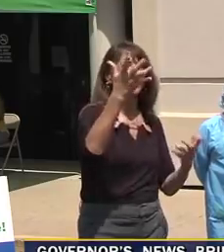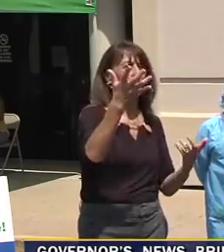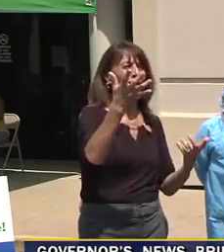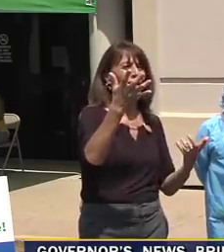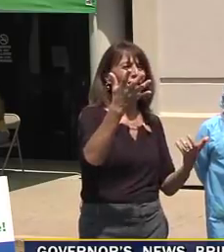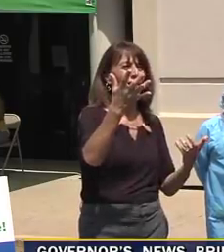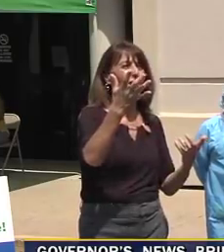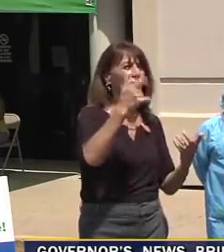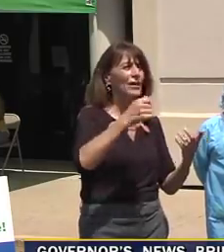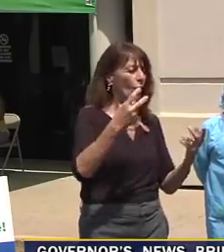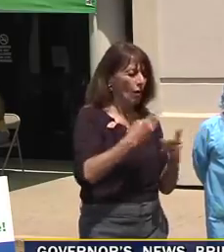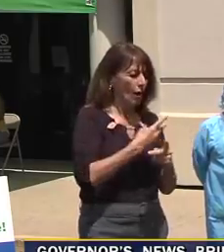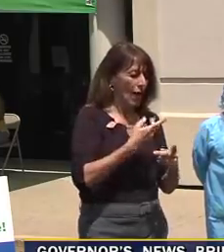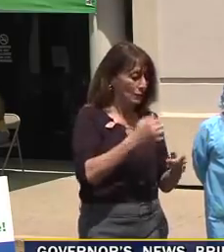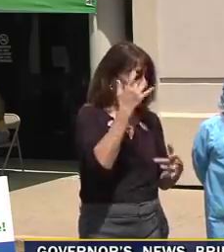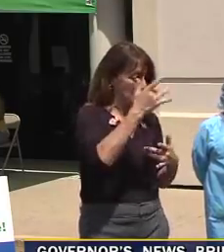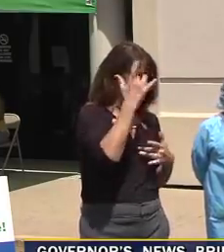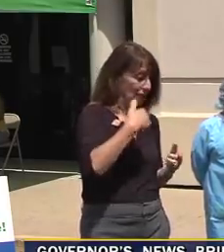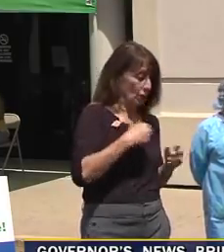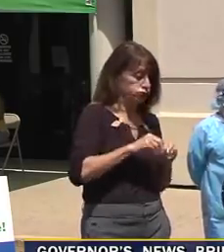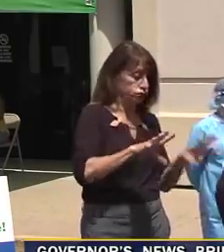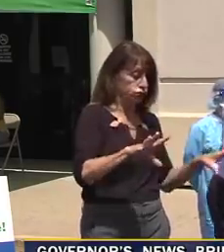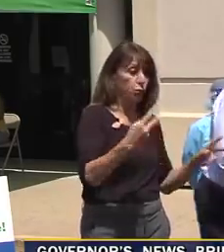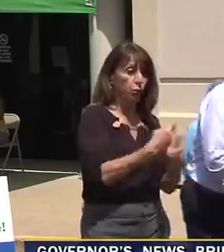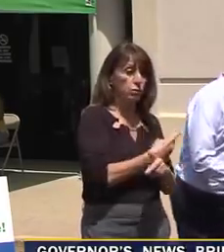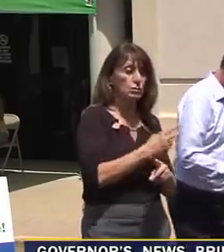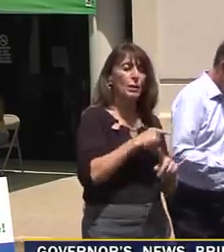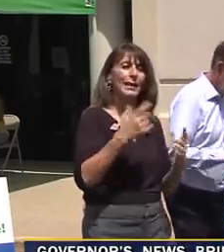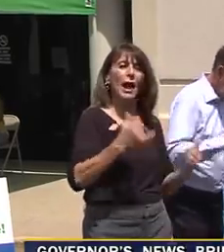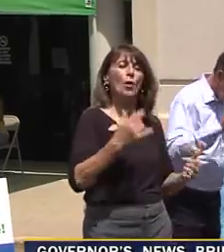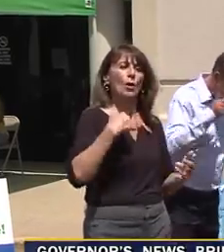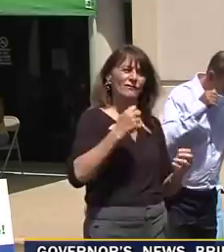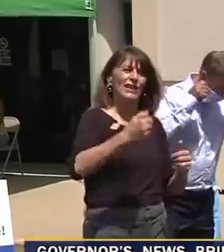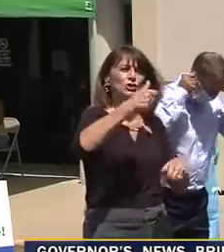infection can spread. Anything else, Josh?